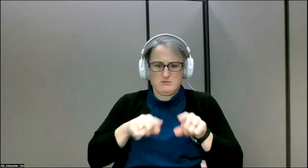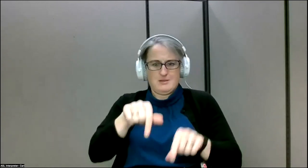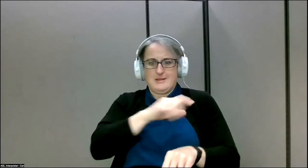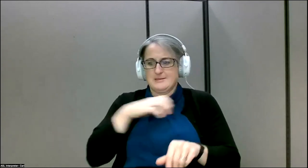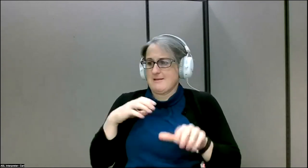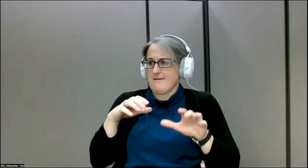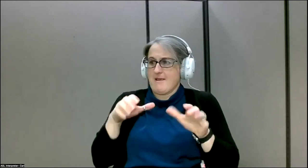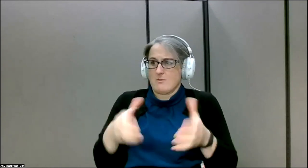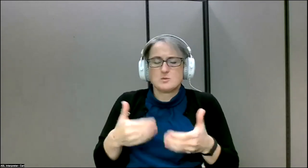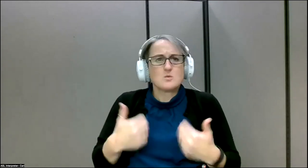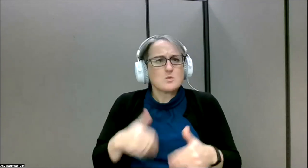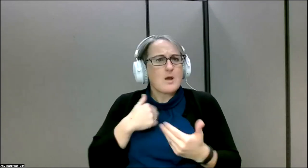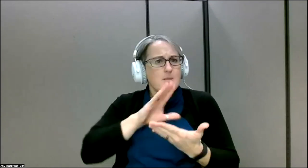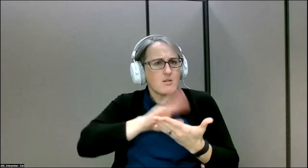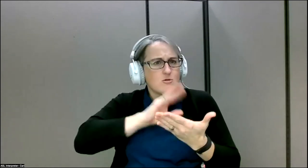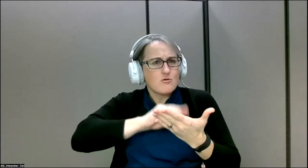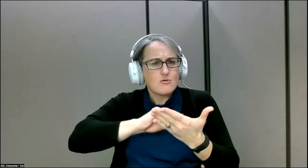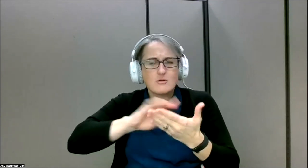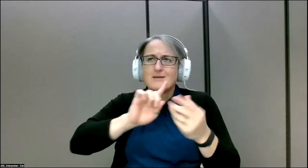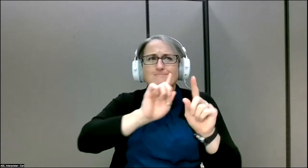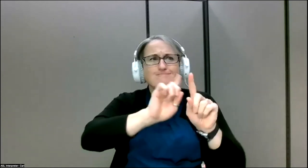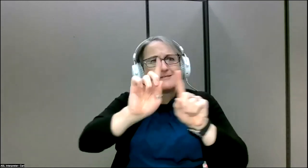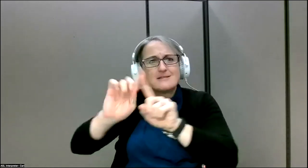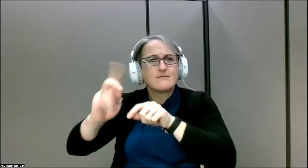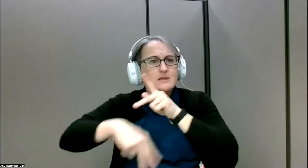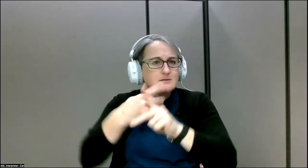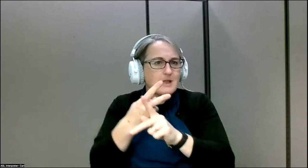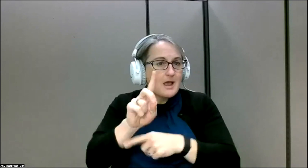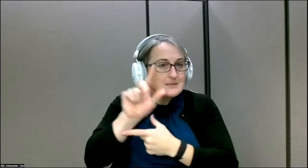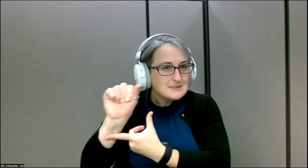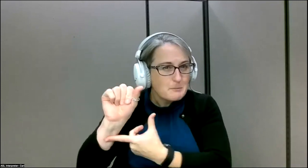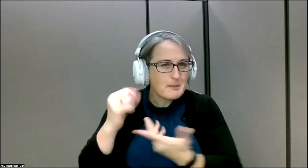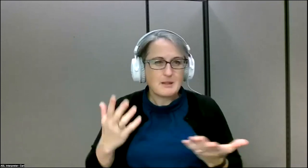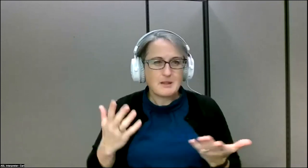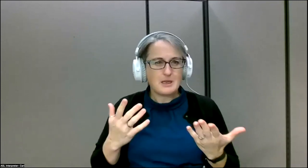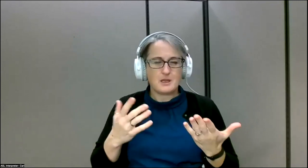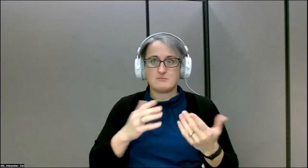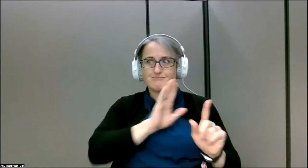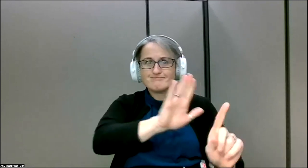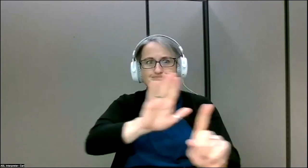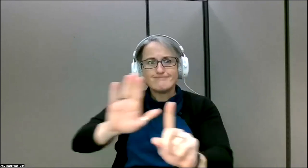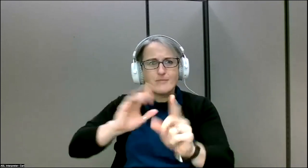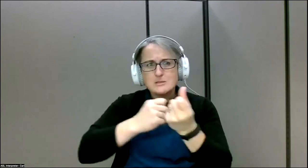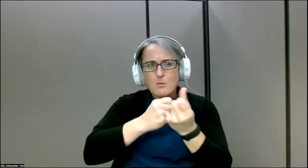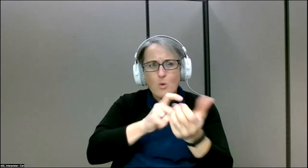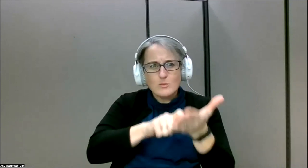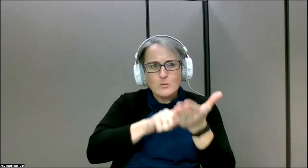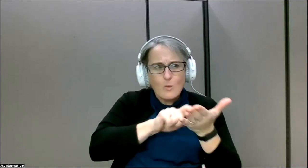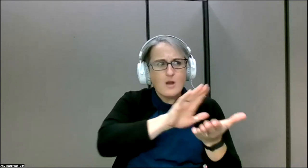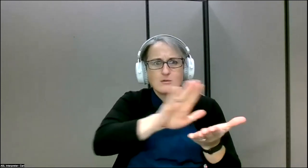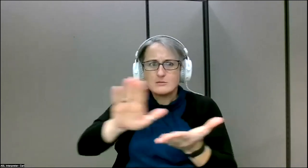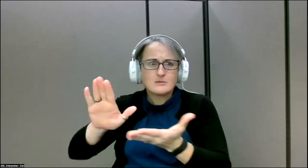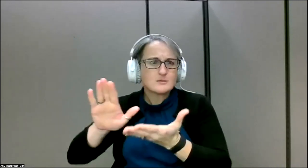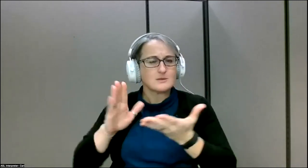about so many different types of disabilities, what kind of support may be needed. And a lot of times we're so quick to jump